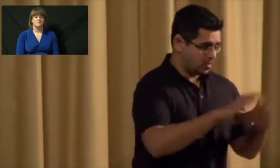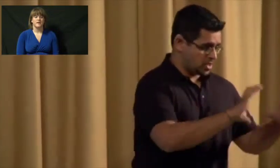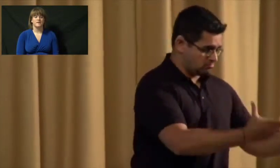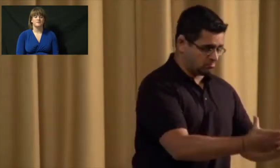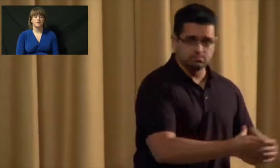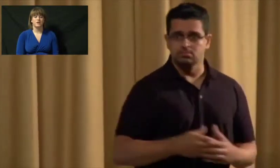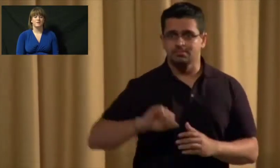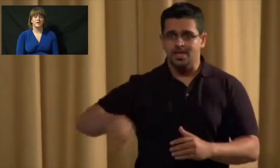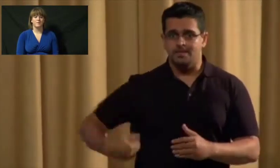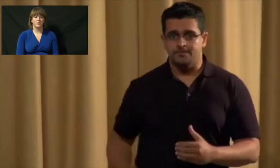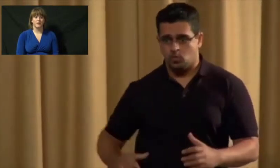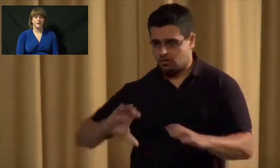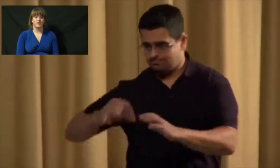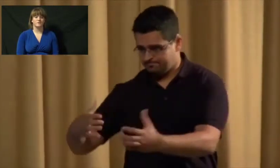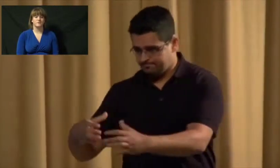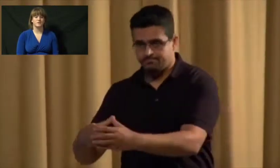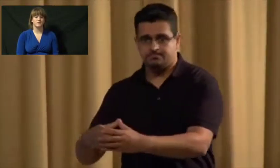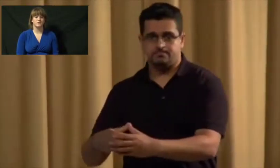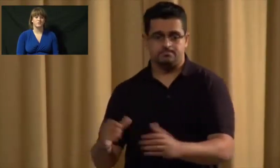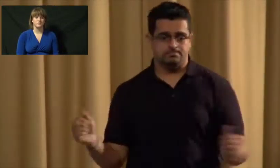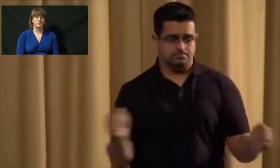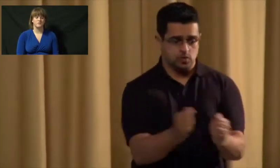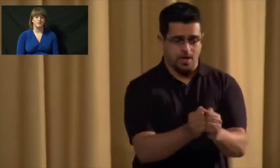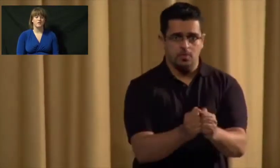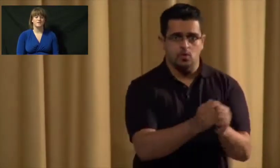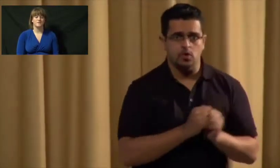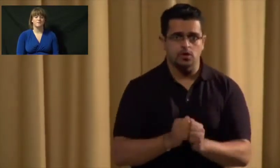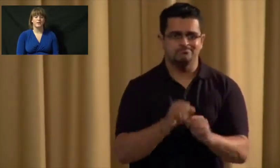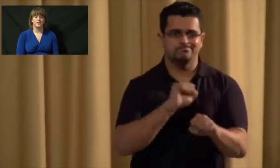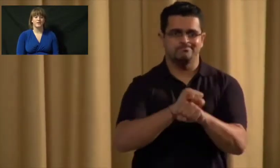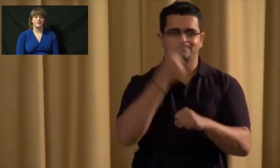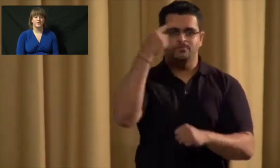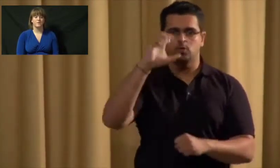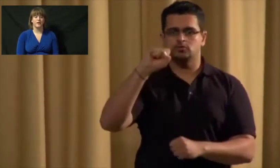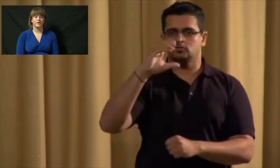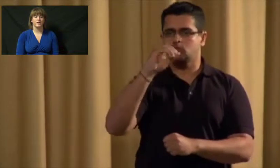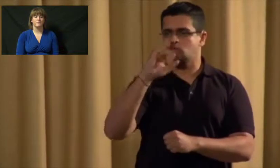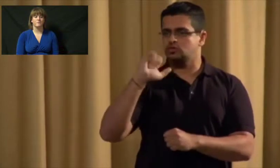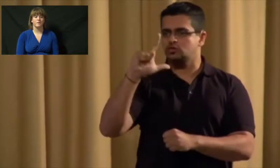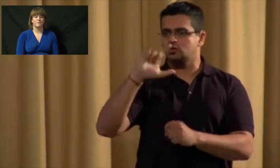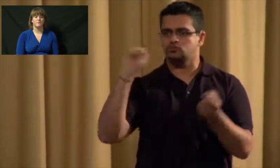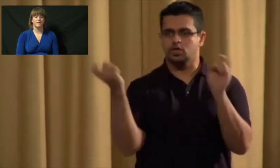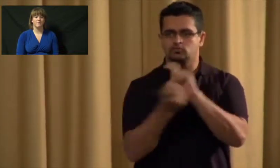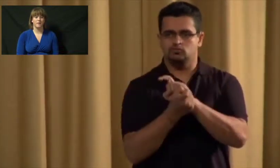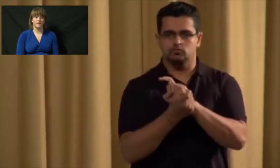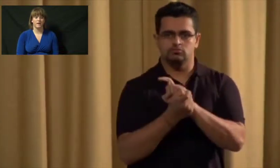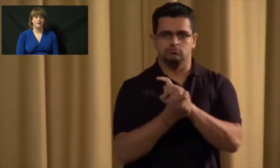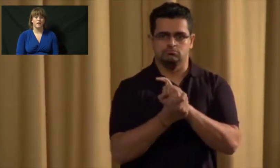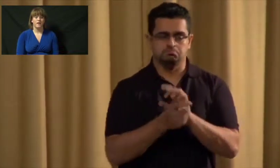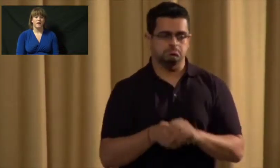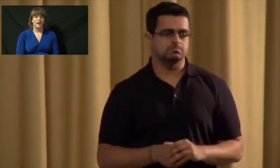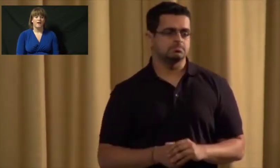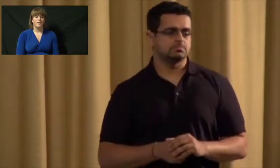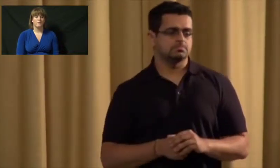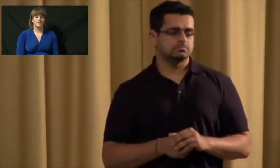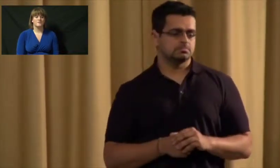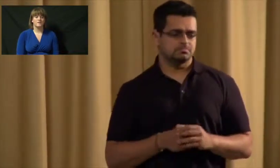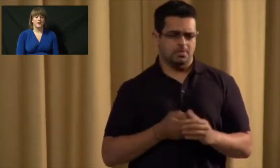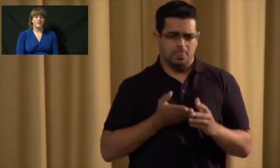In this program in Cambodia, there was two groups. There was an American group and a group of people from Cambodia, and they worked together